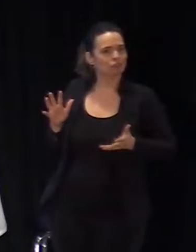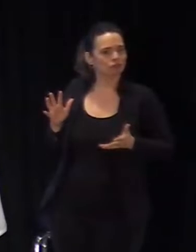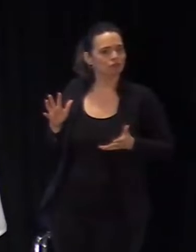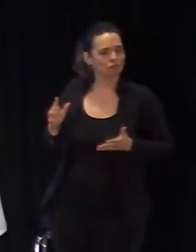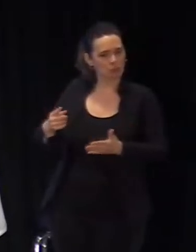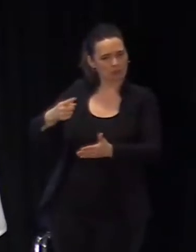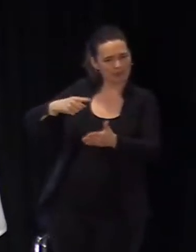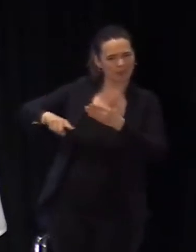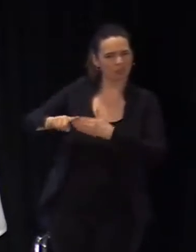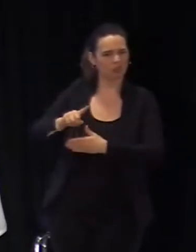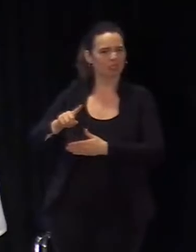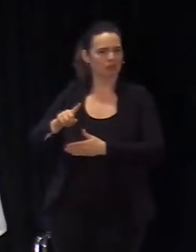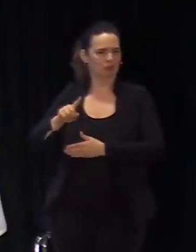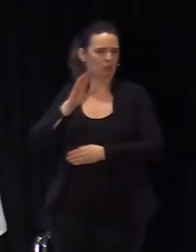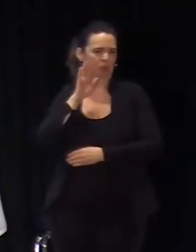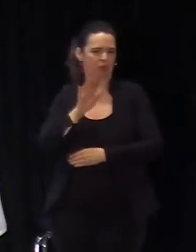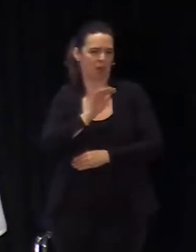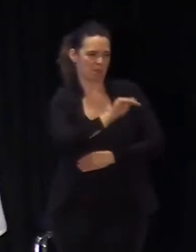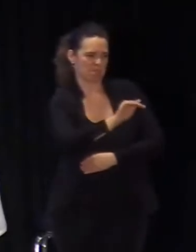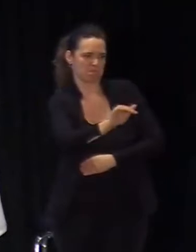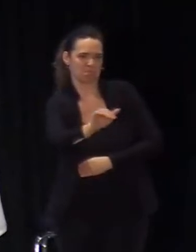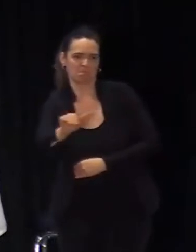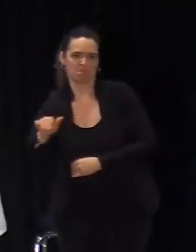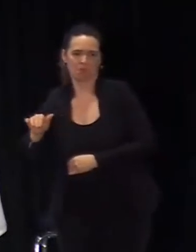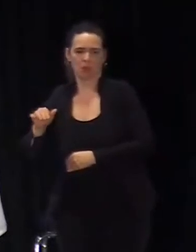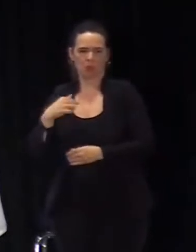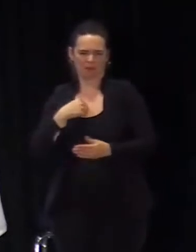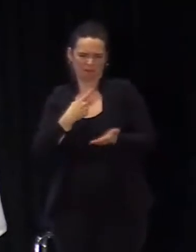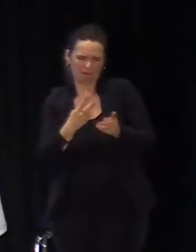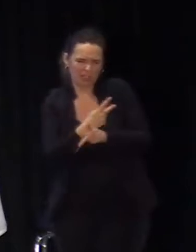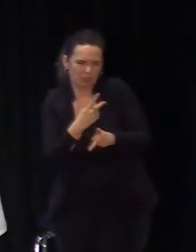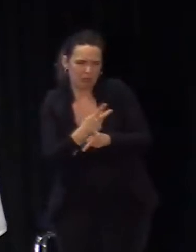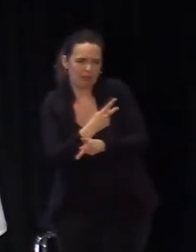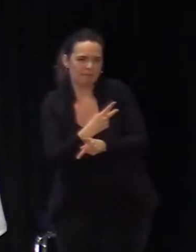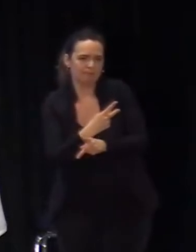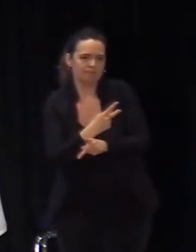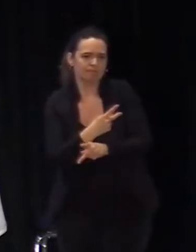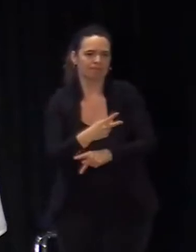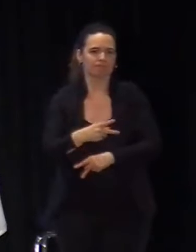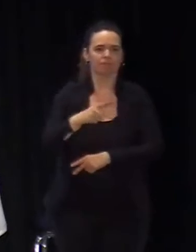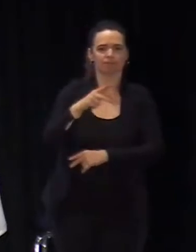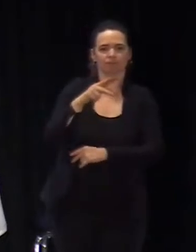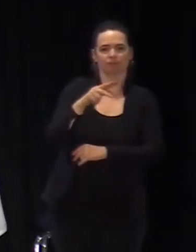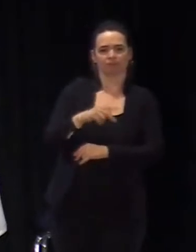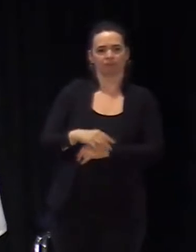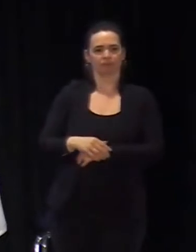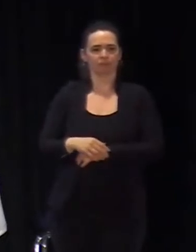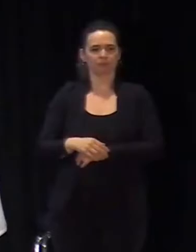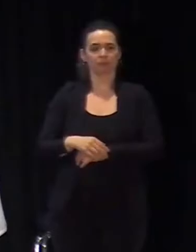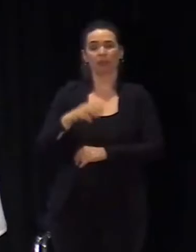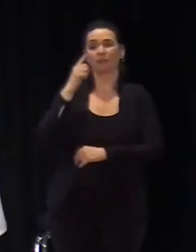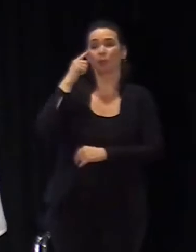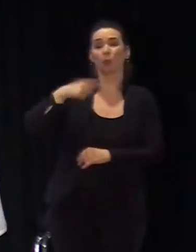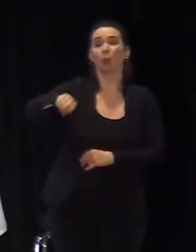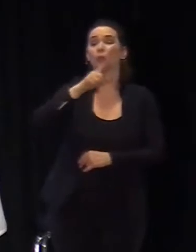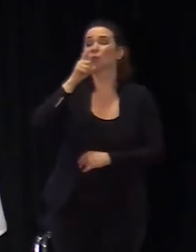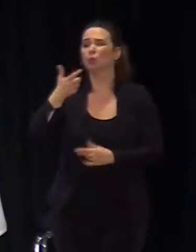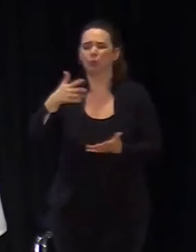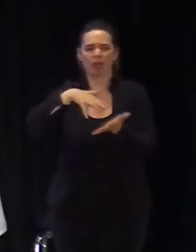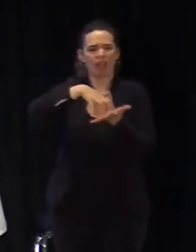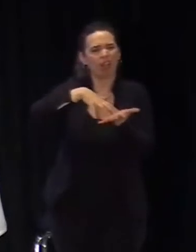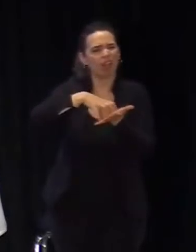into some of the conversation on immunocompromised. It looks like we'll be getting a specific allocation for immunocompromised doses next